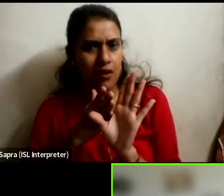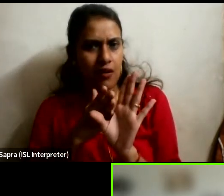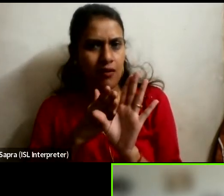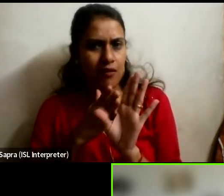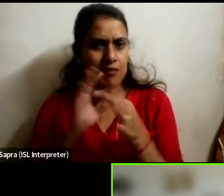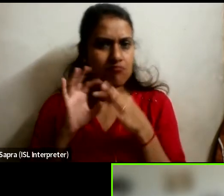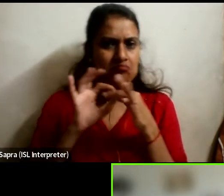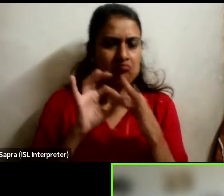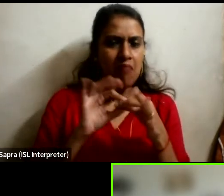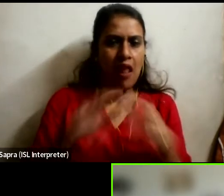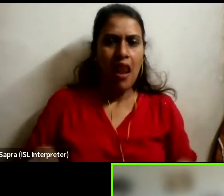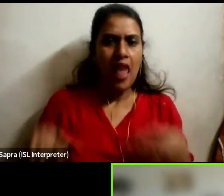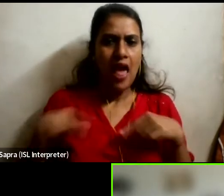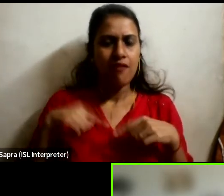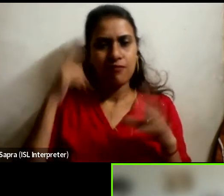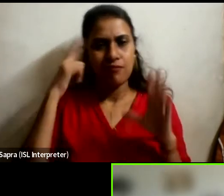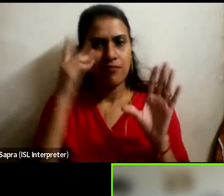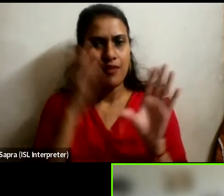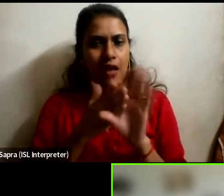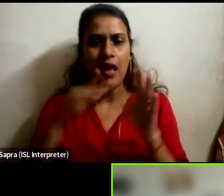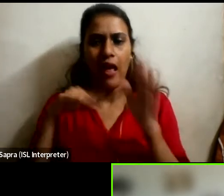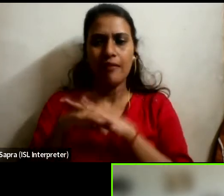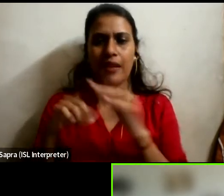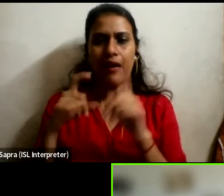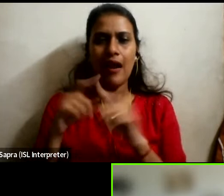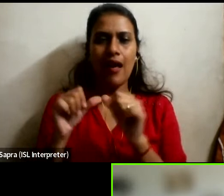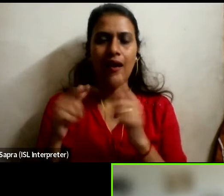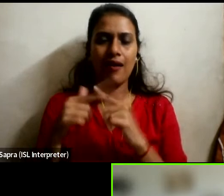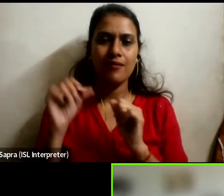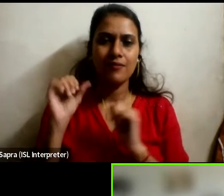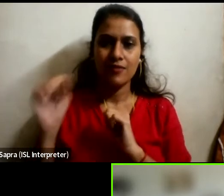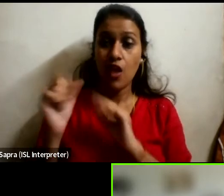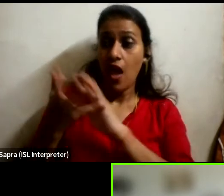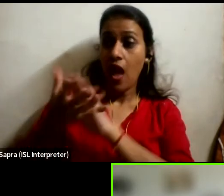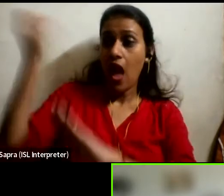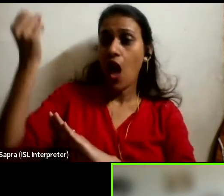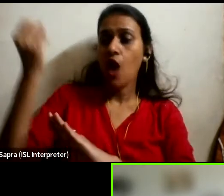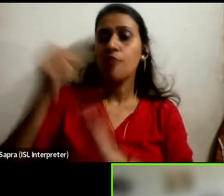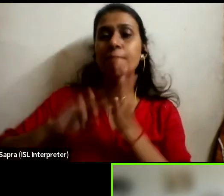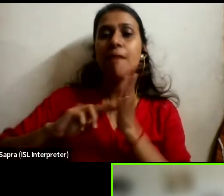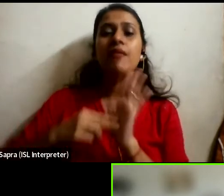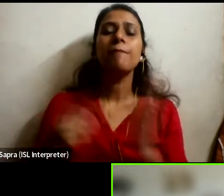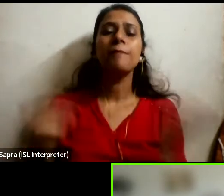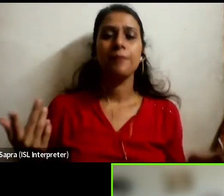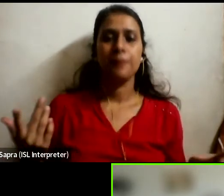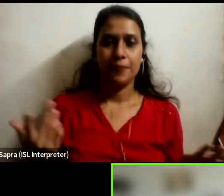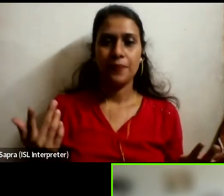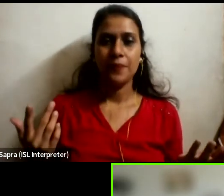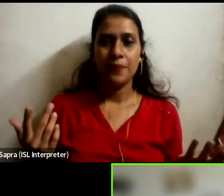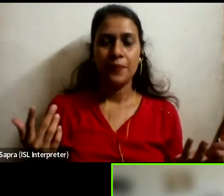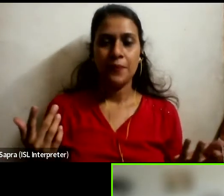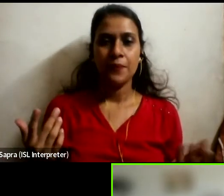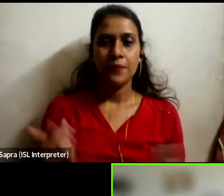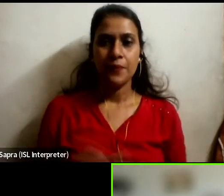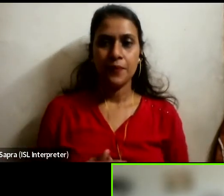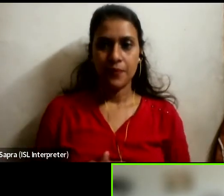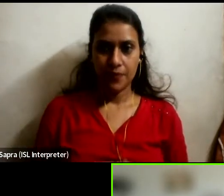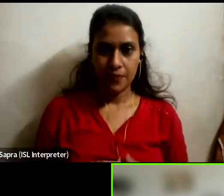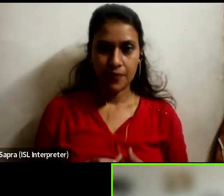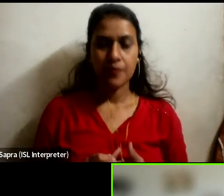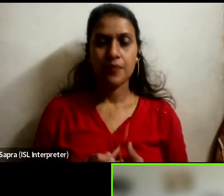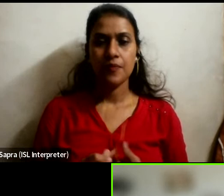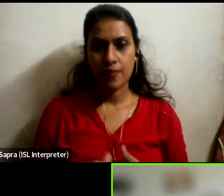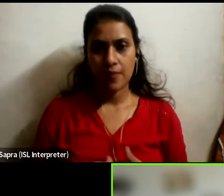life cycle of data and what ownership actually means. It's from an, I